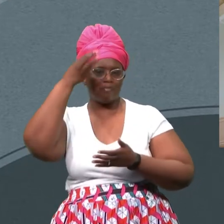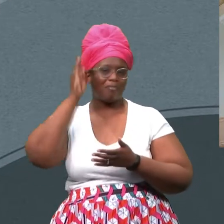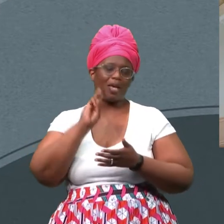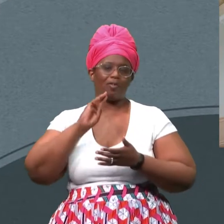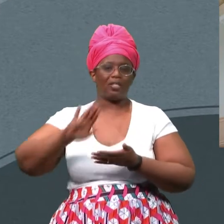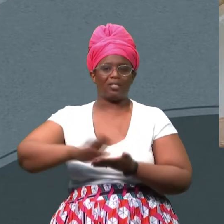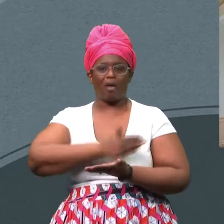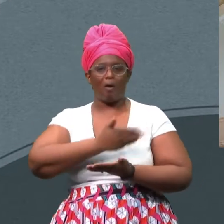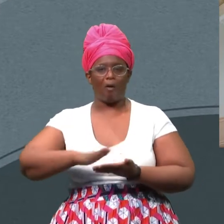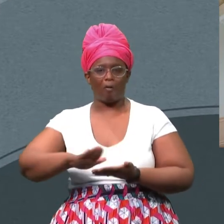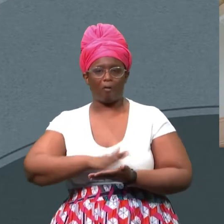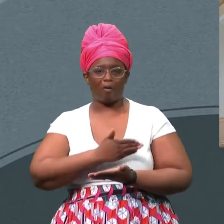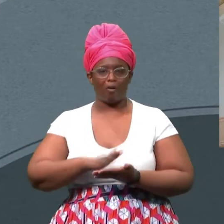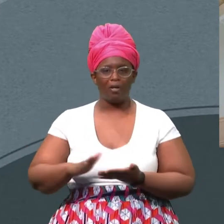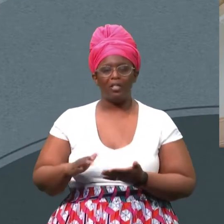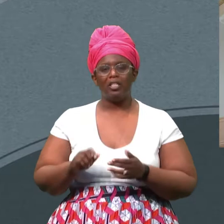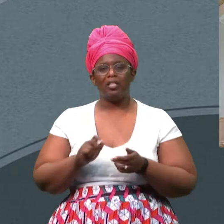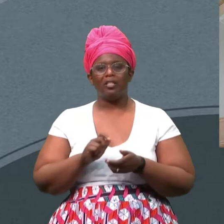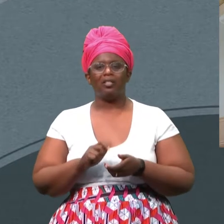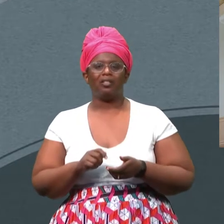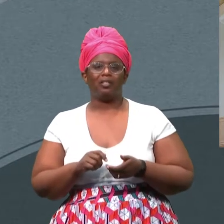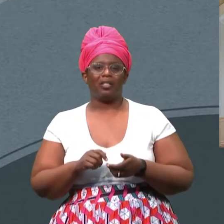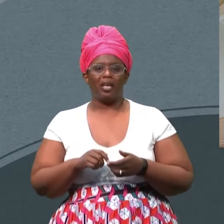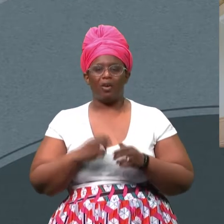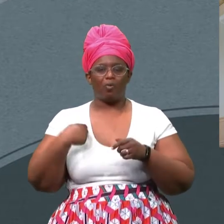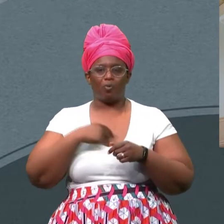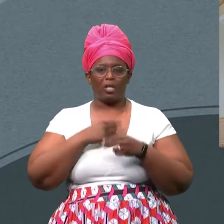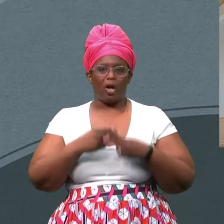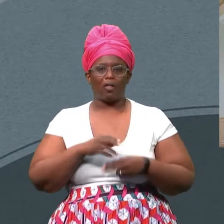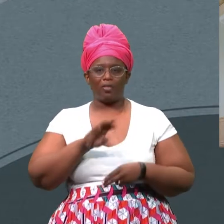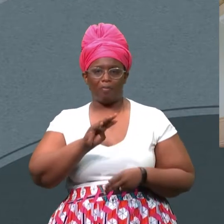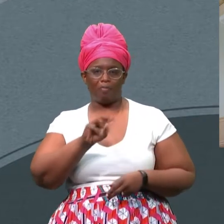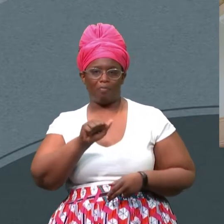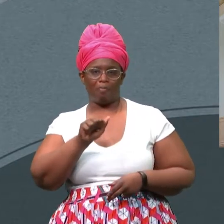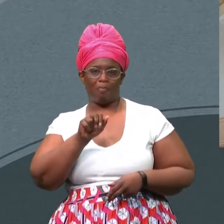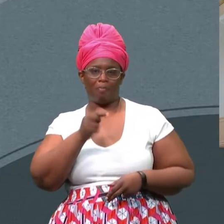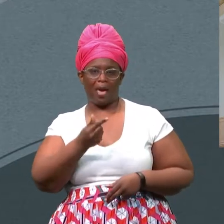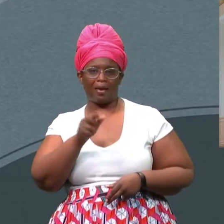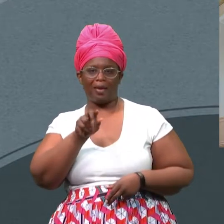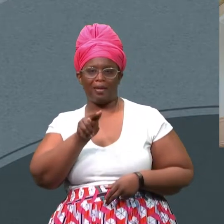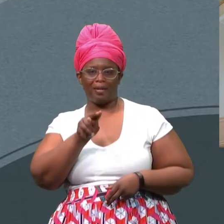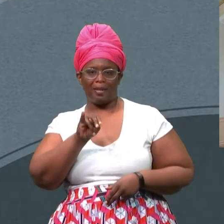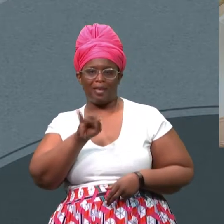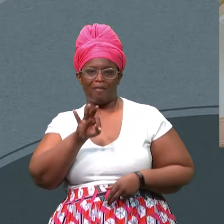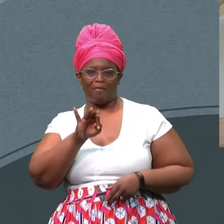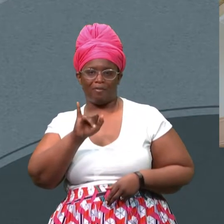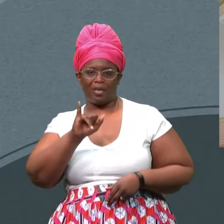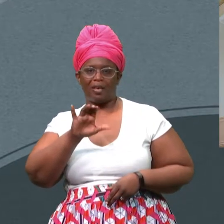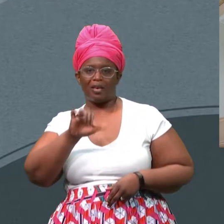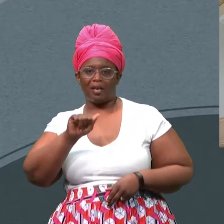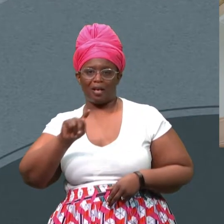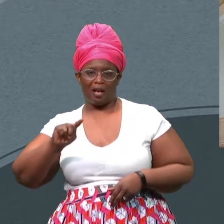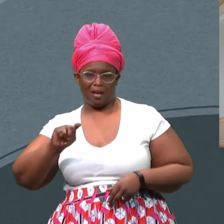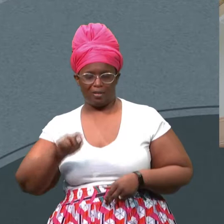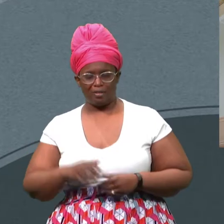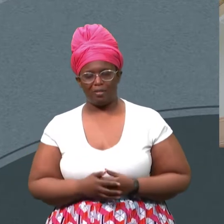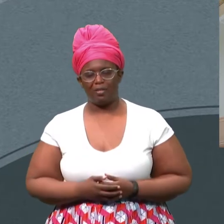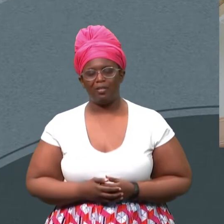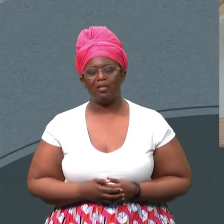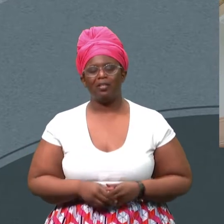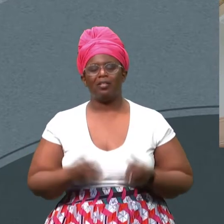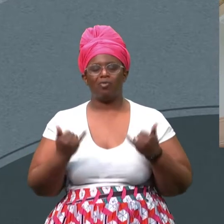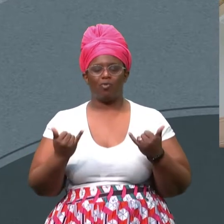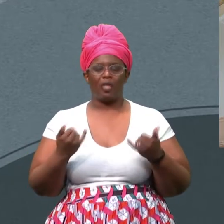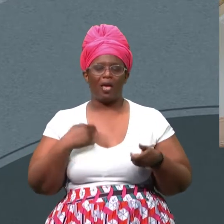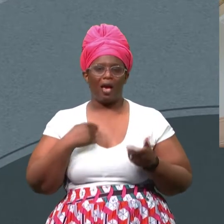this poem. She sings this song that we call the Magnificat. Today on this Mother's Day, I want to unpack this text and preach